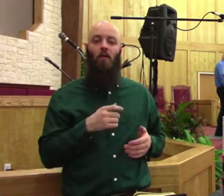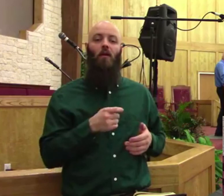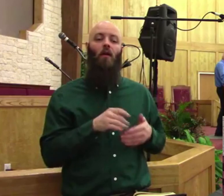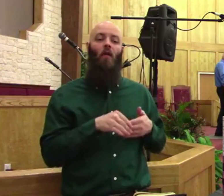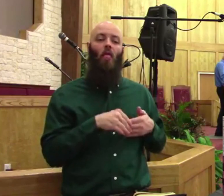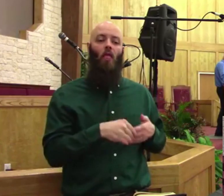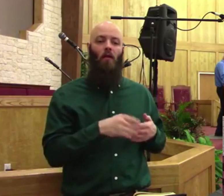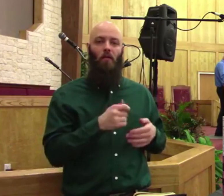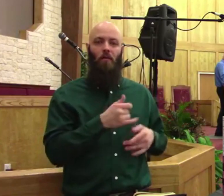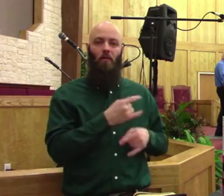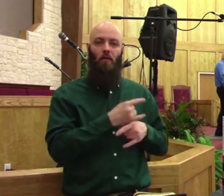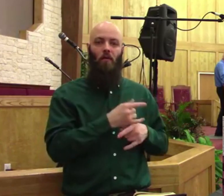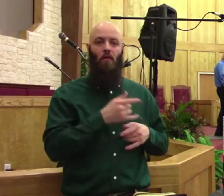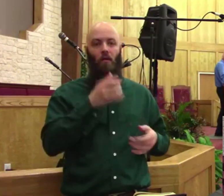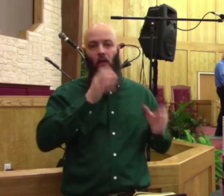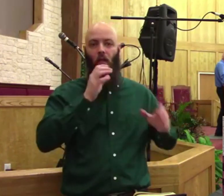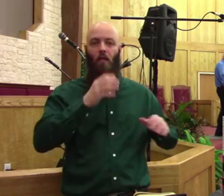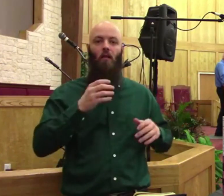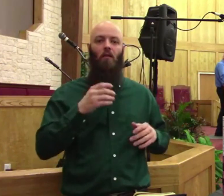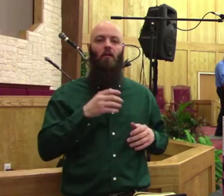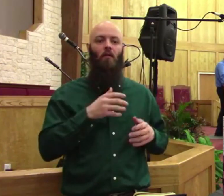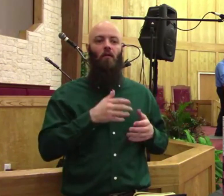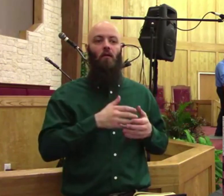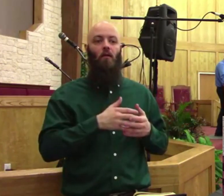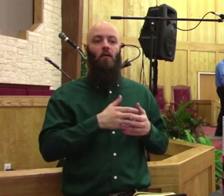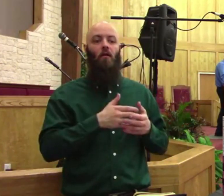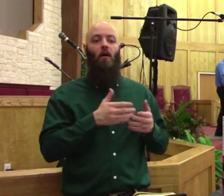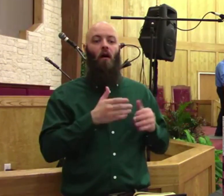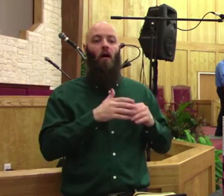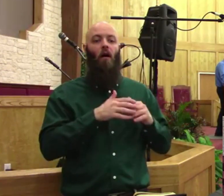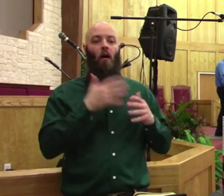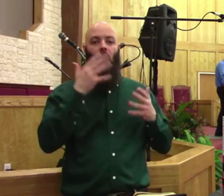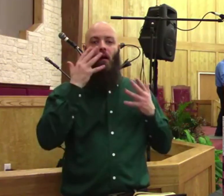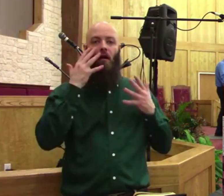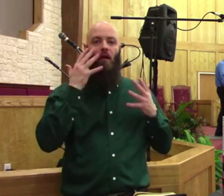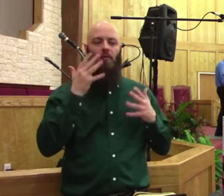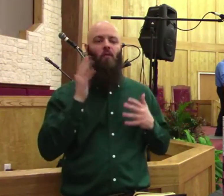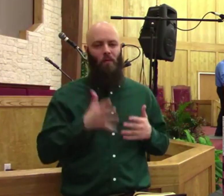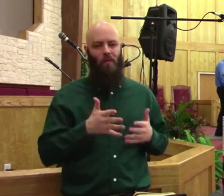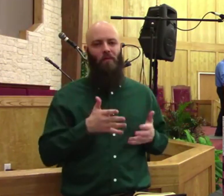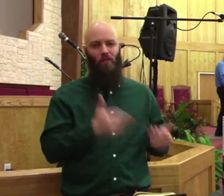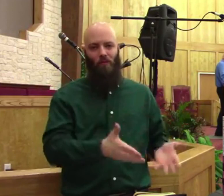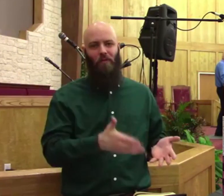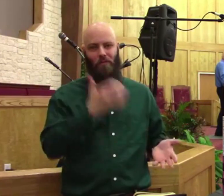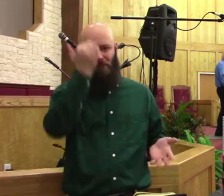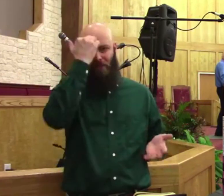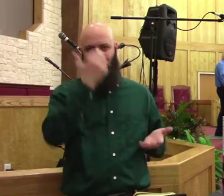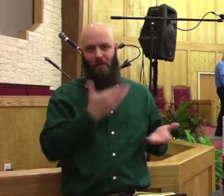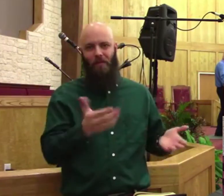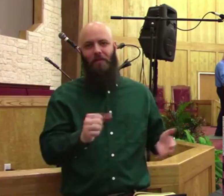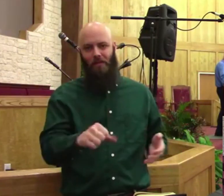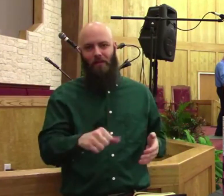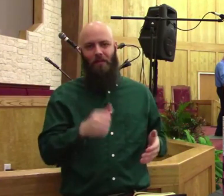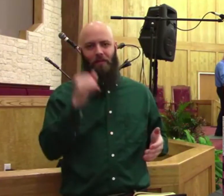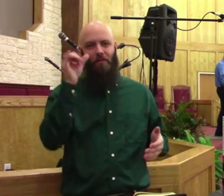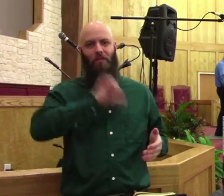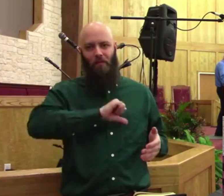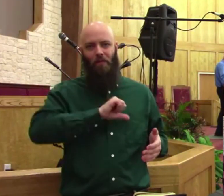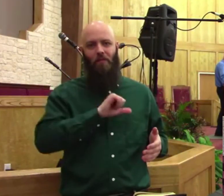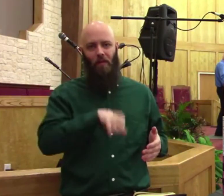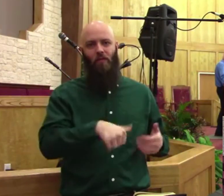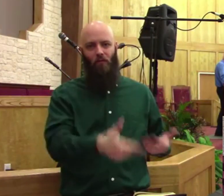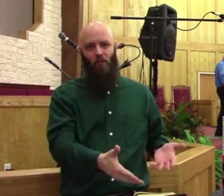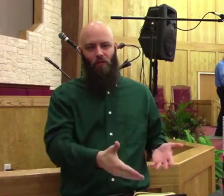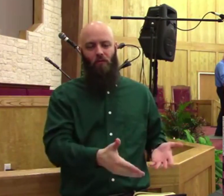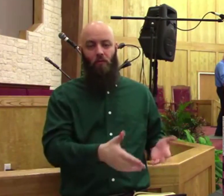drinking a bunch of wine, you will do stupid stuff. But his view, their